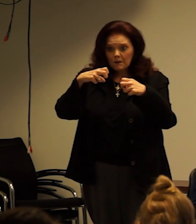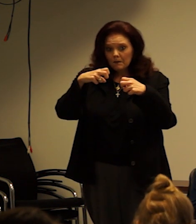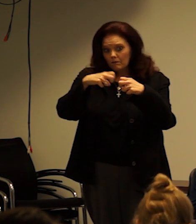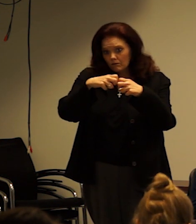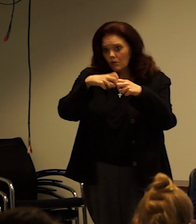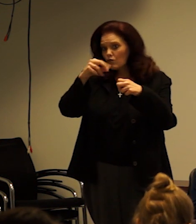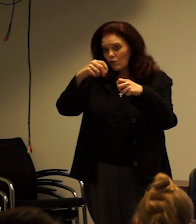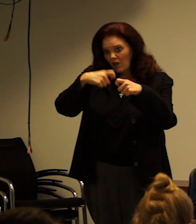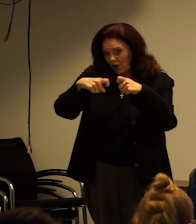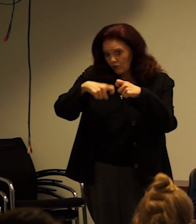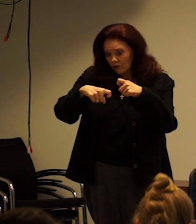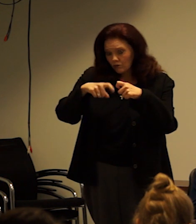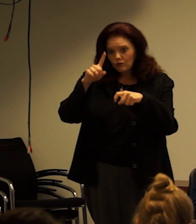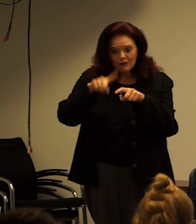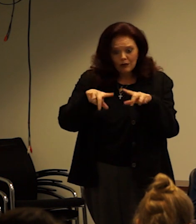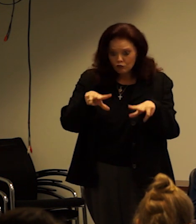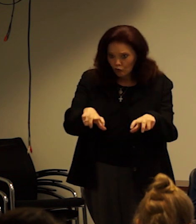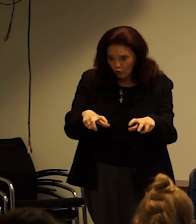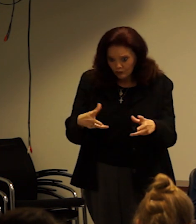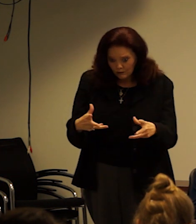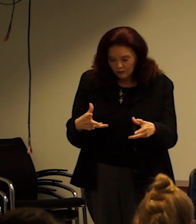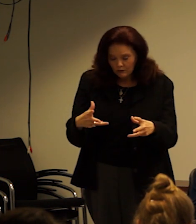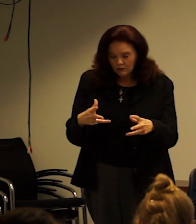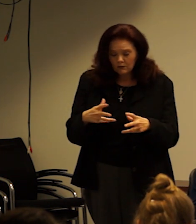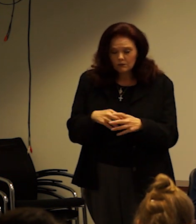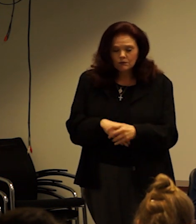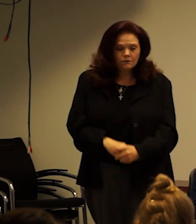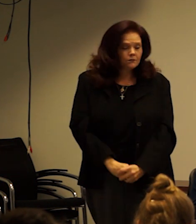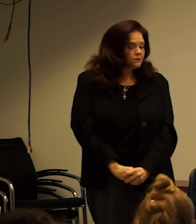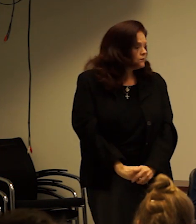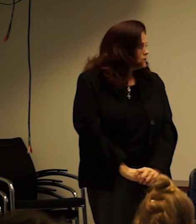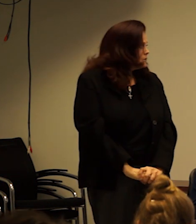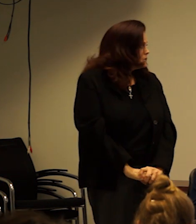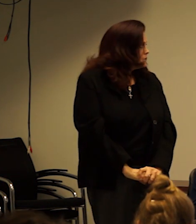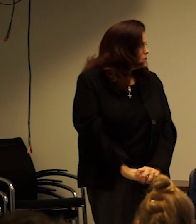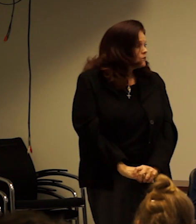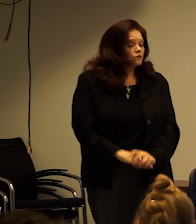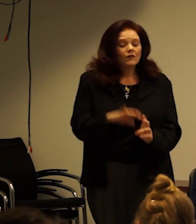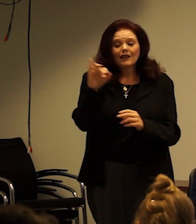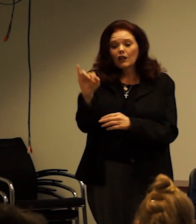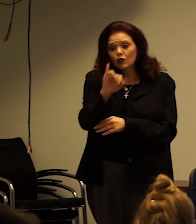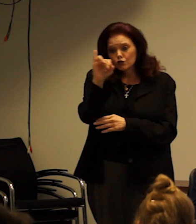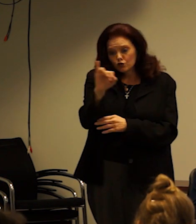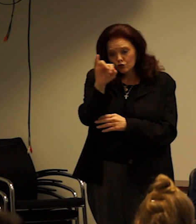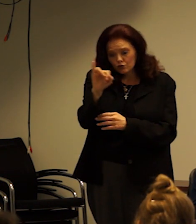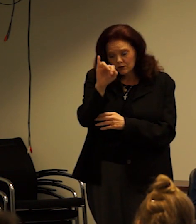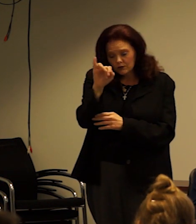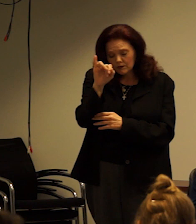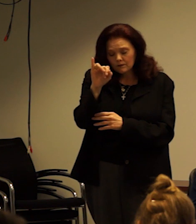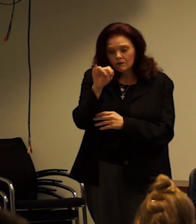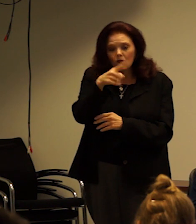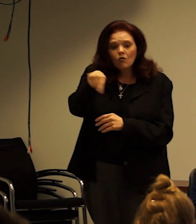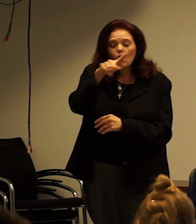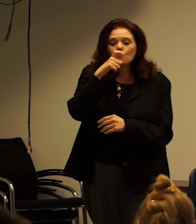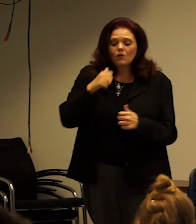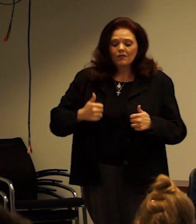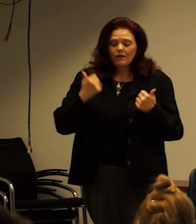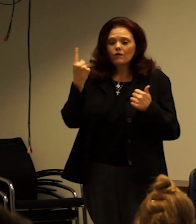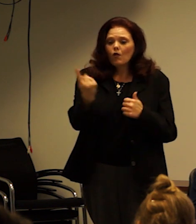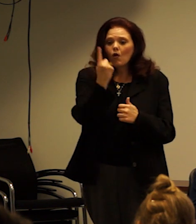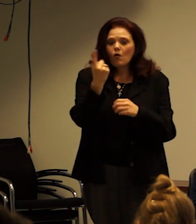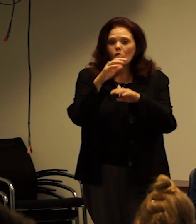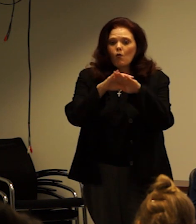to charge up your batteries. All right. Insurance coverage. Those of you who live alone or